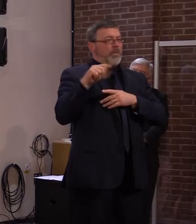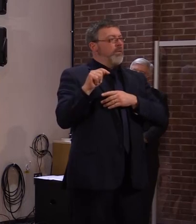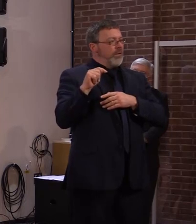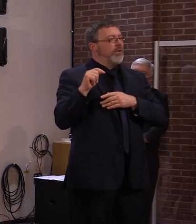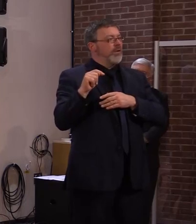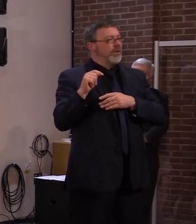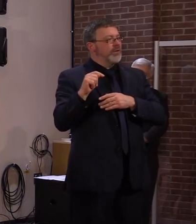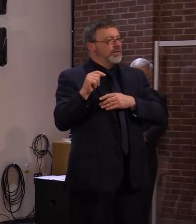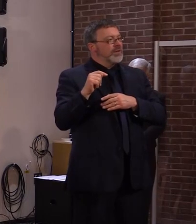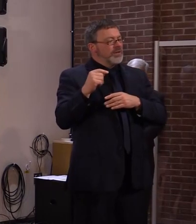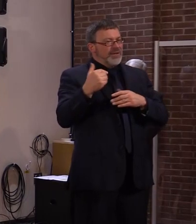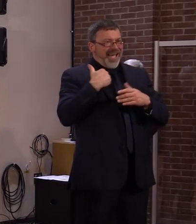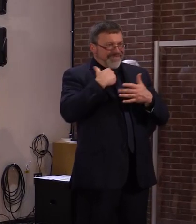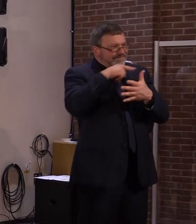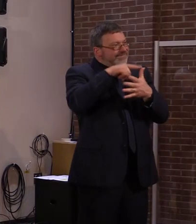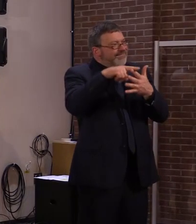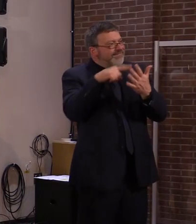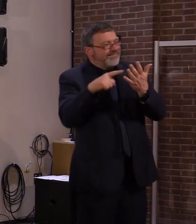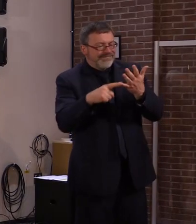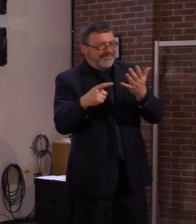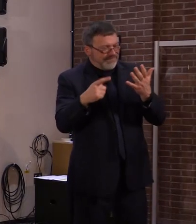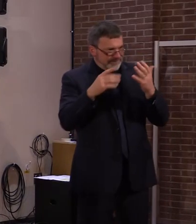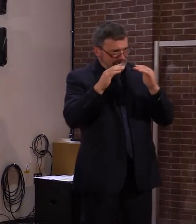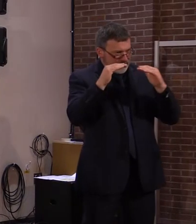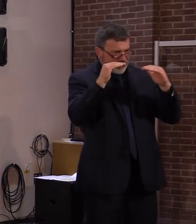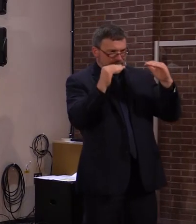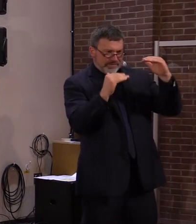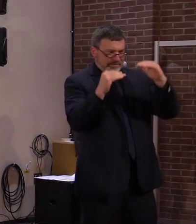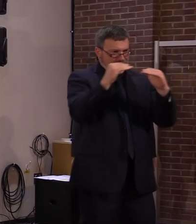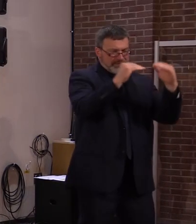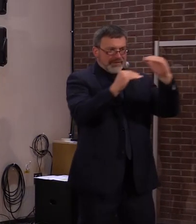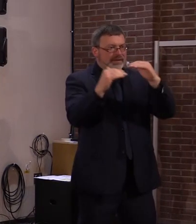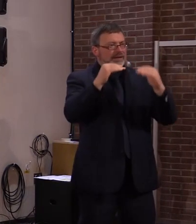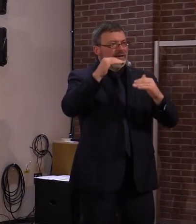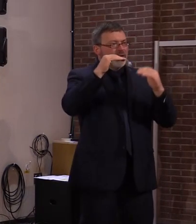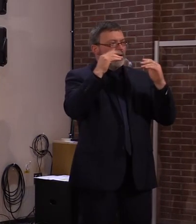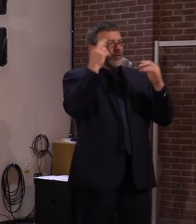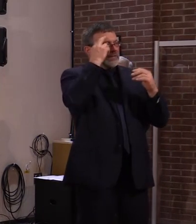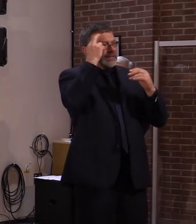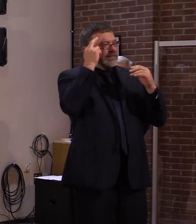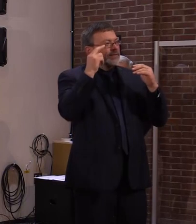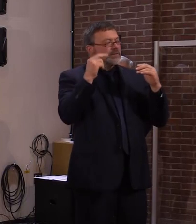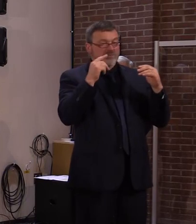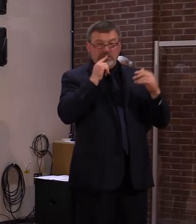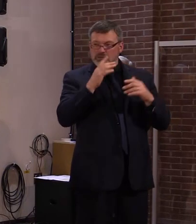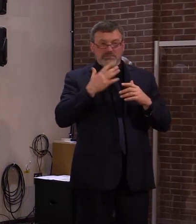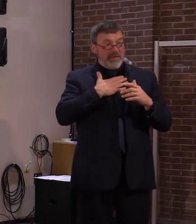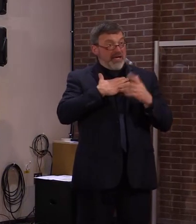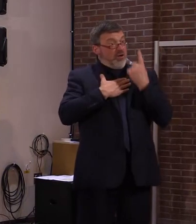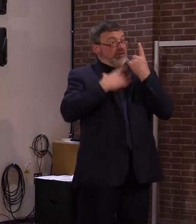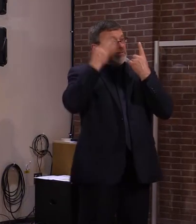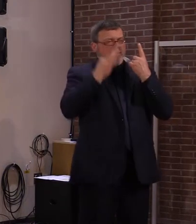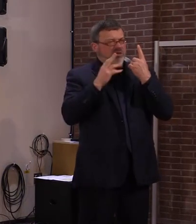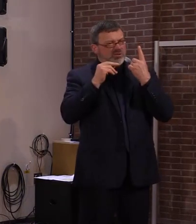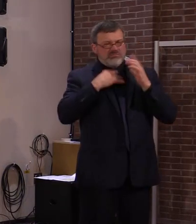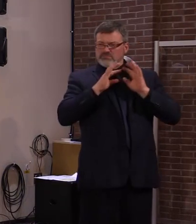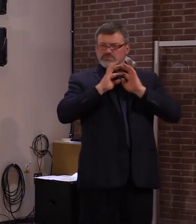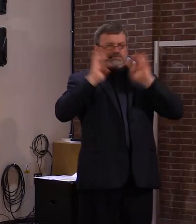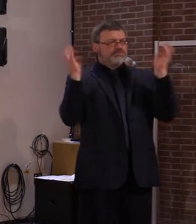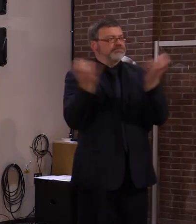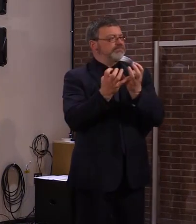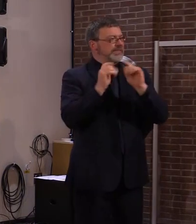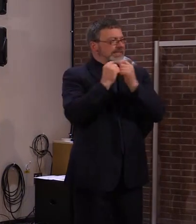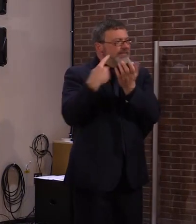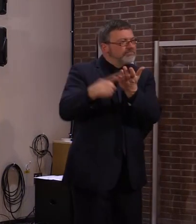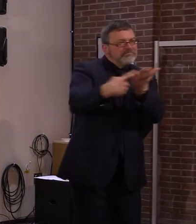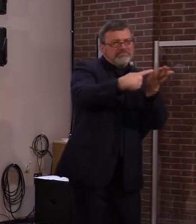that would impact that decision, and we would do it as a team. So we've discussed this, and again,